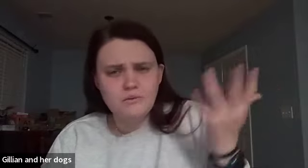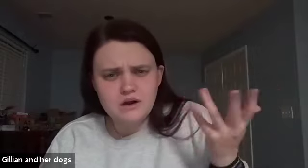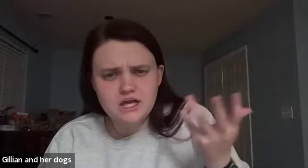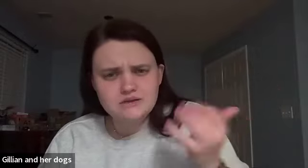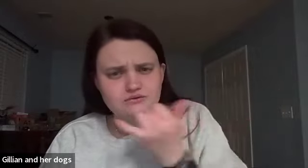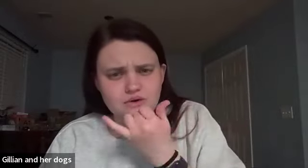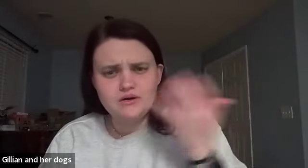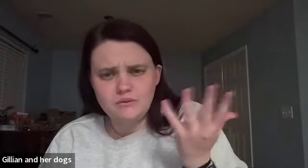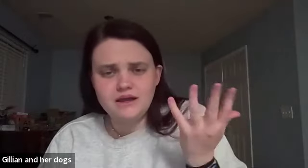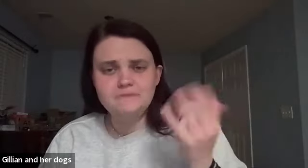wrong what,